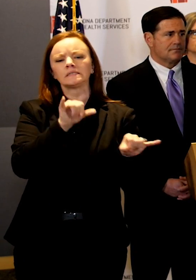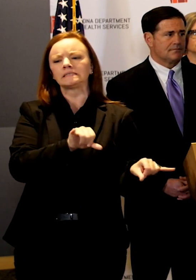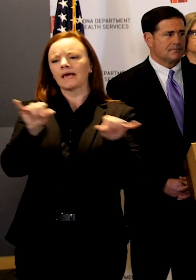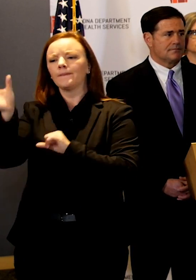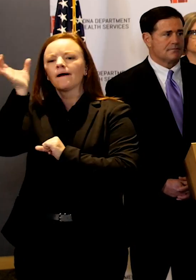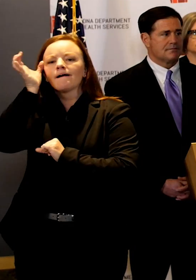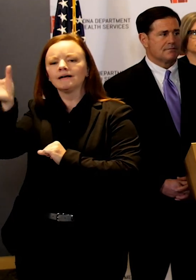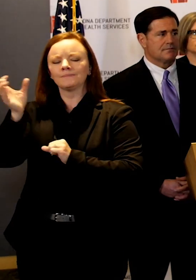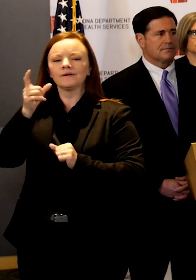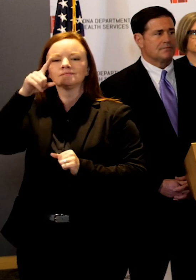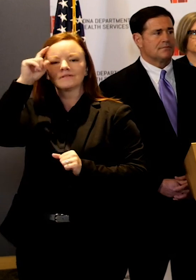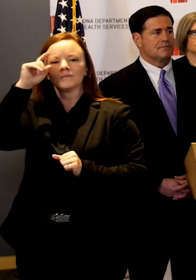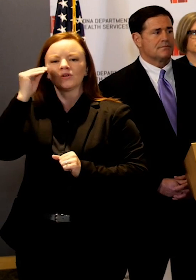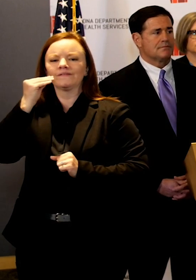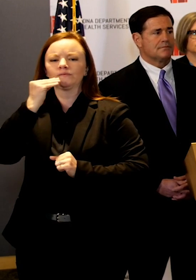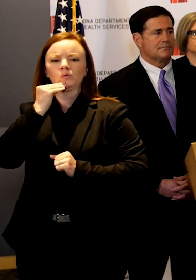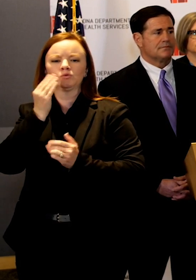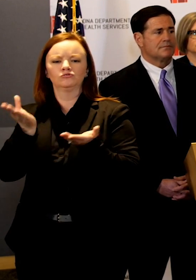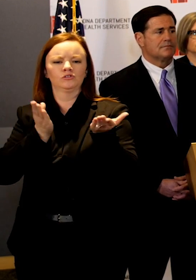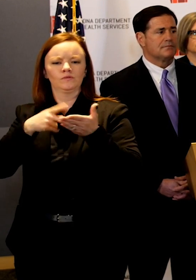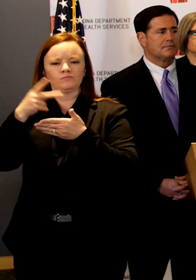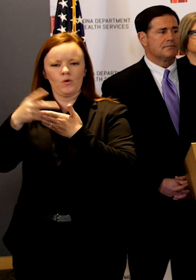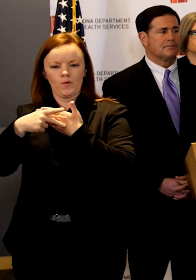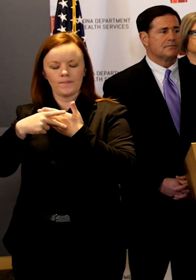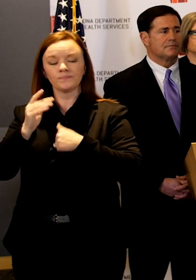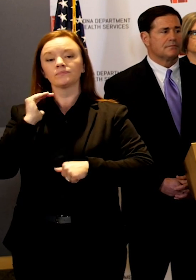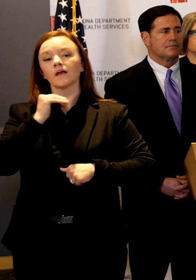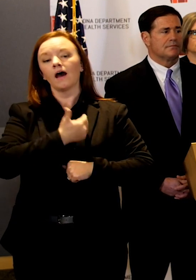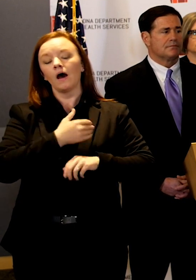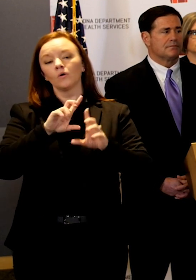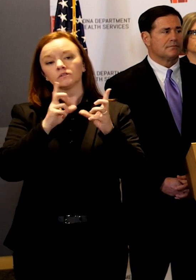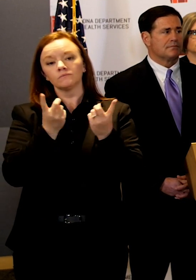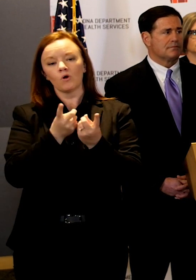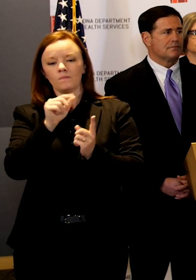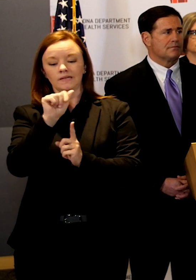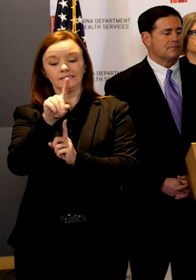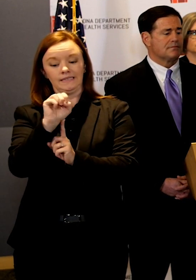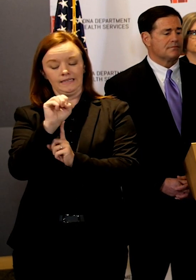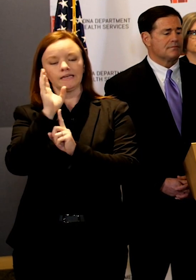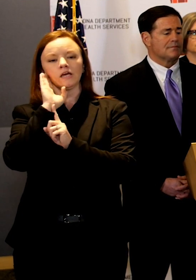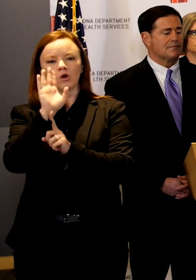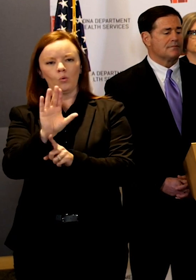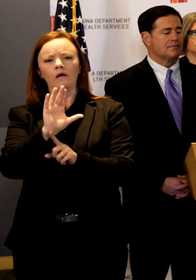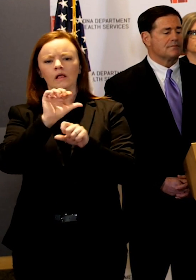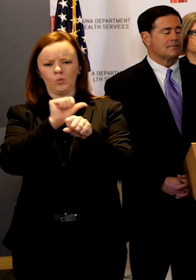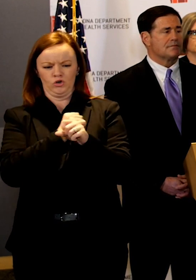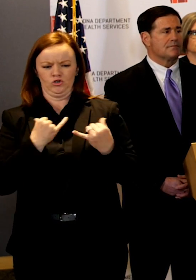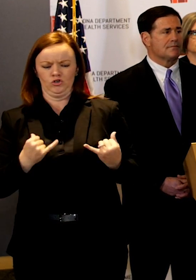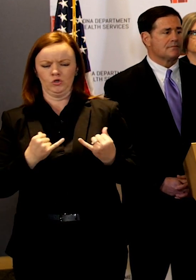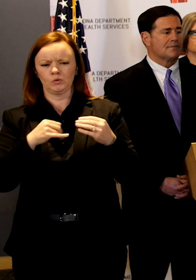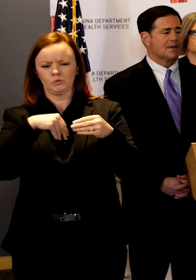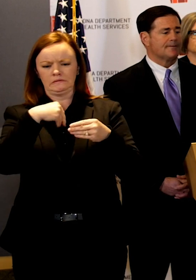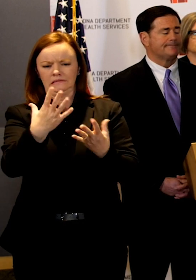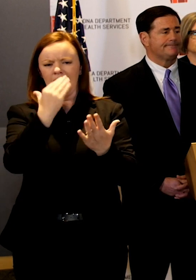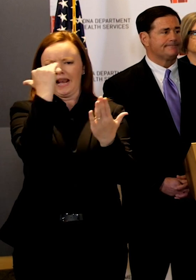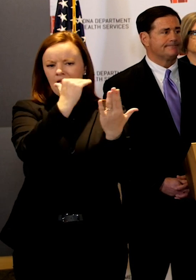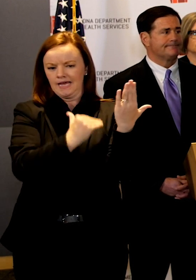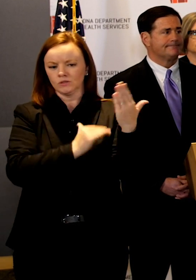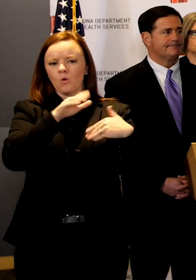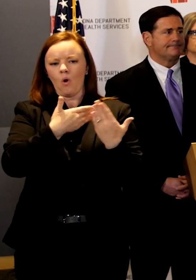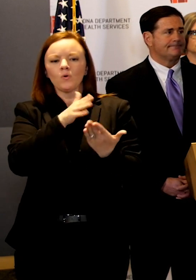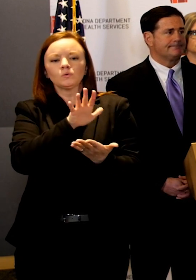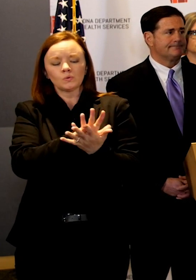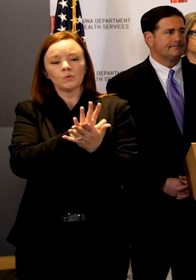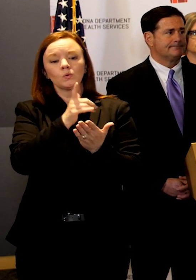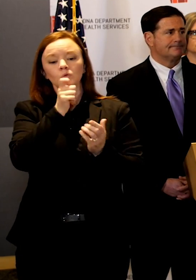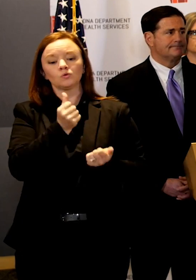summer food service programs. While our department works to provide a comprehensive list of schools offering meal service